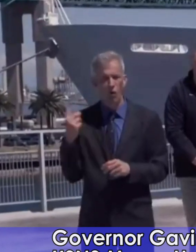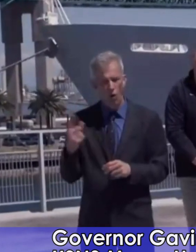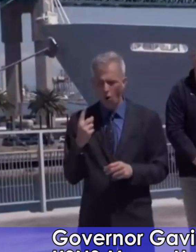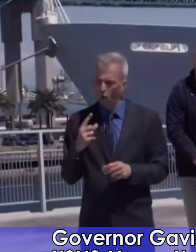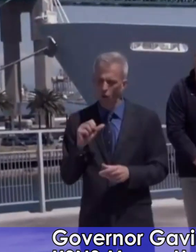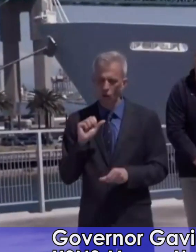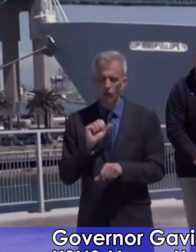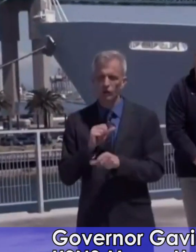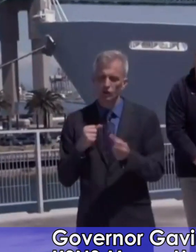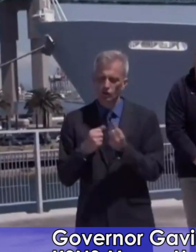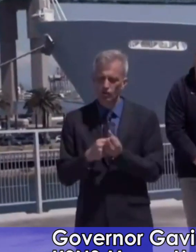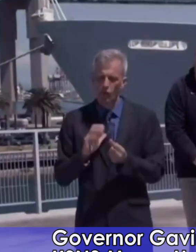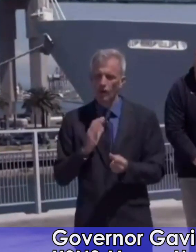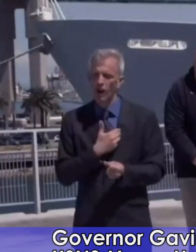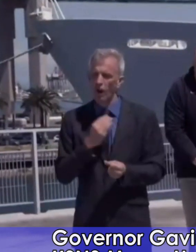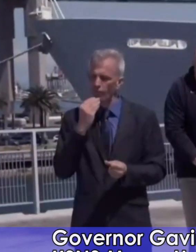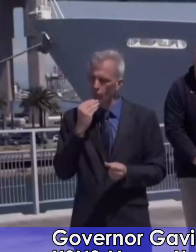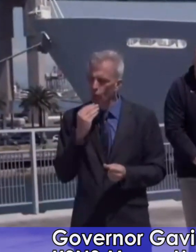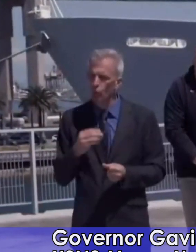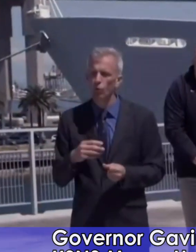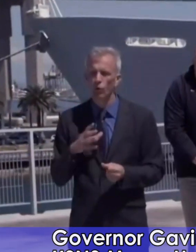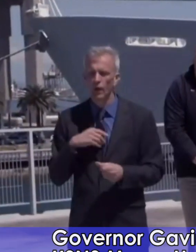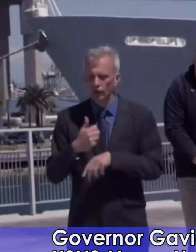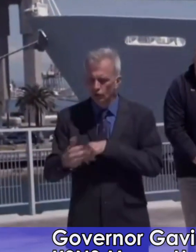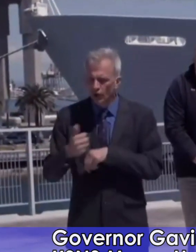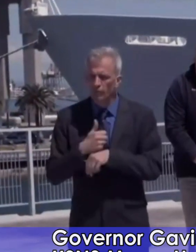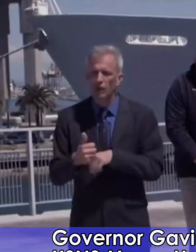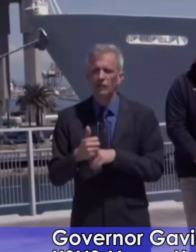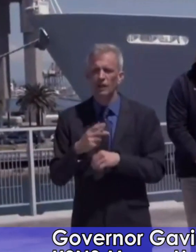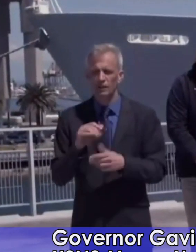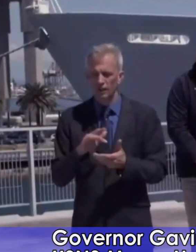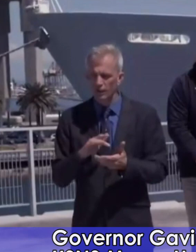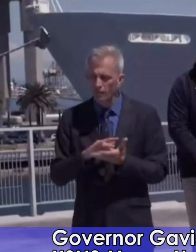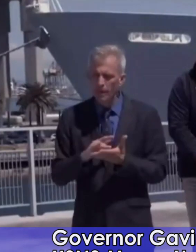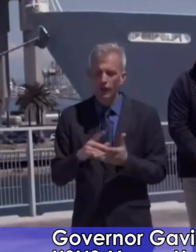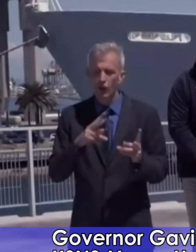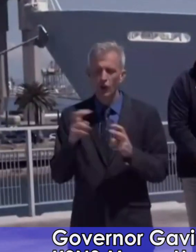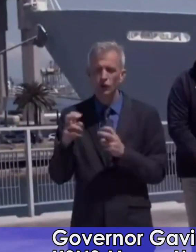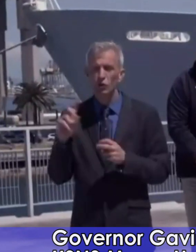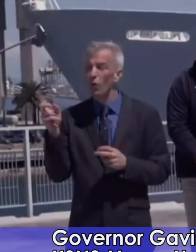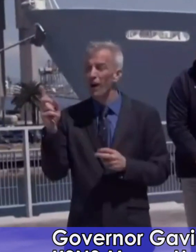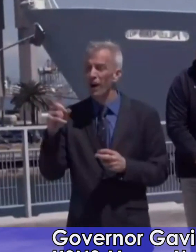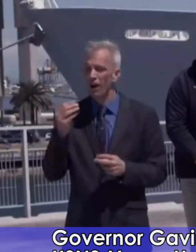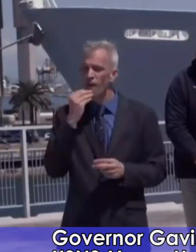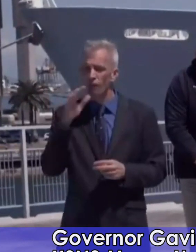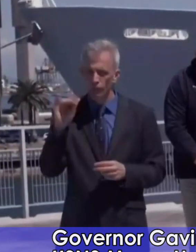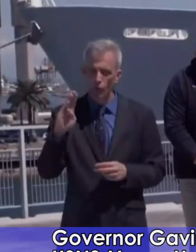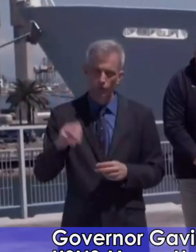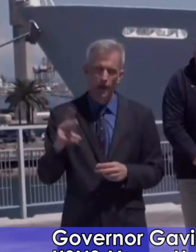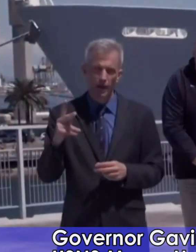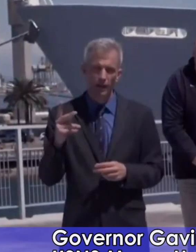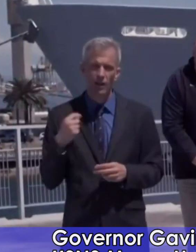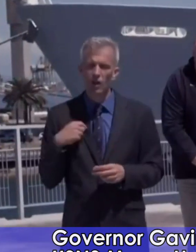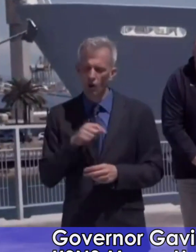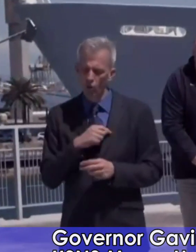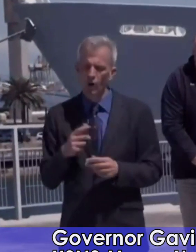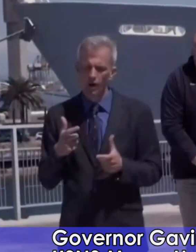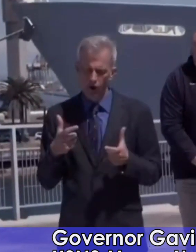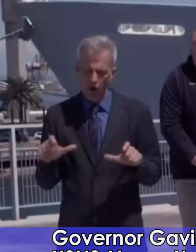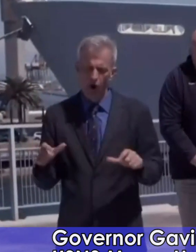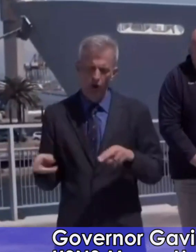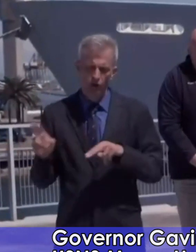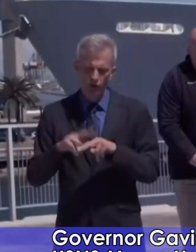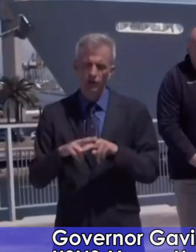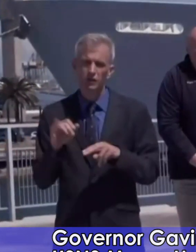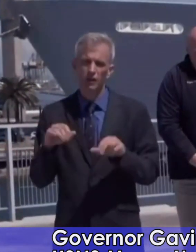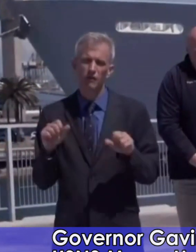mission, supporting our food logistics, primarily at our food banks. We have significantly increased our surge capacity through